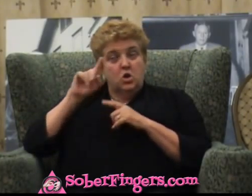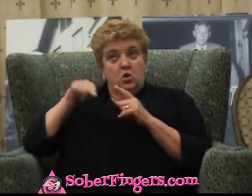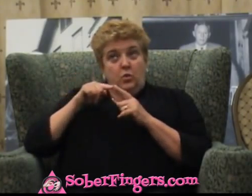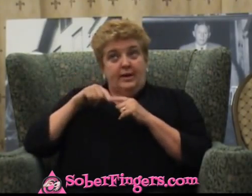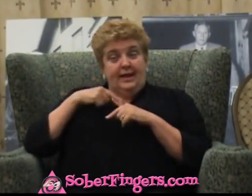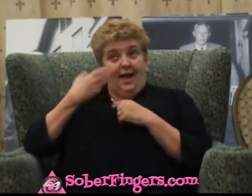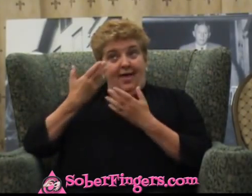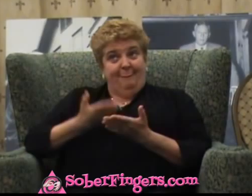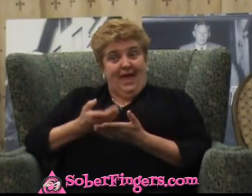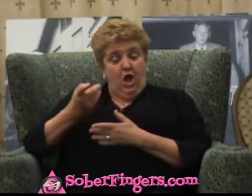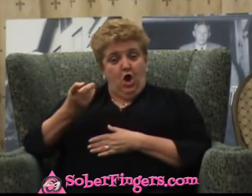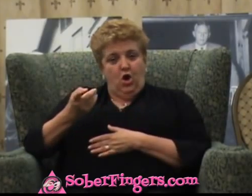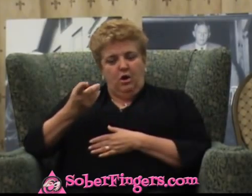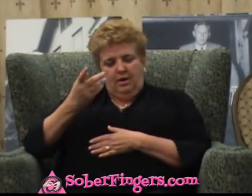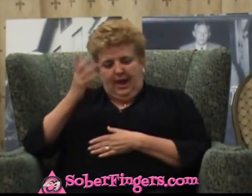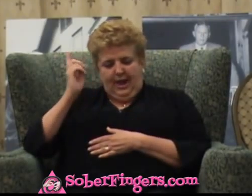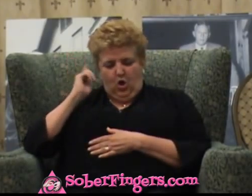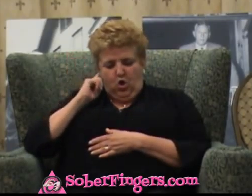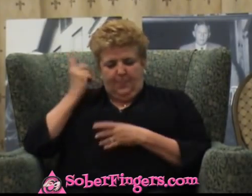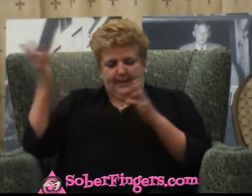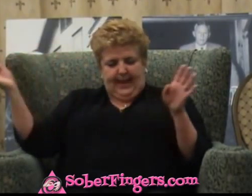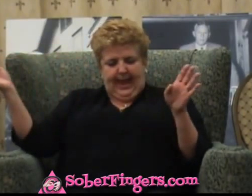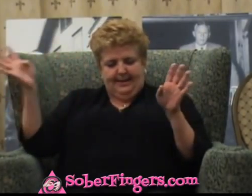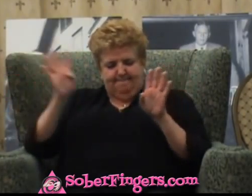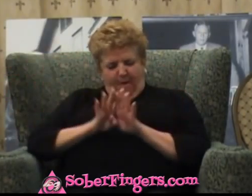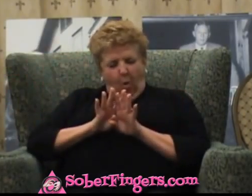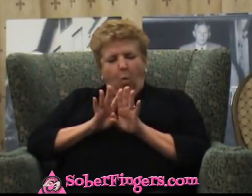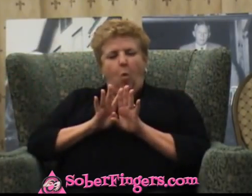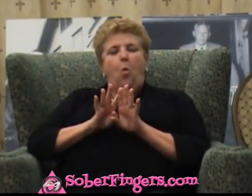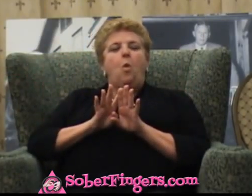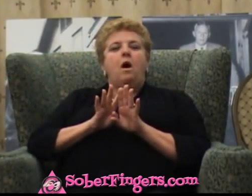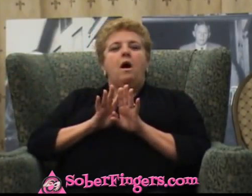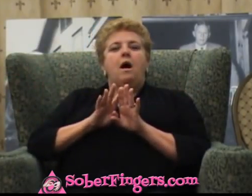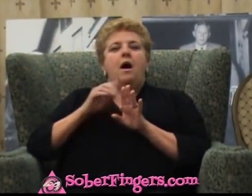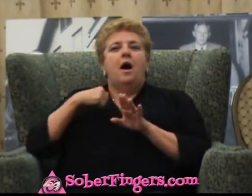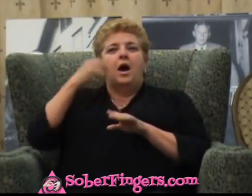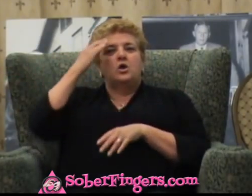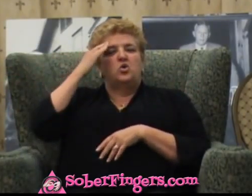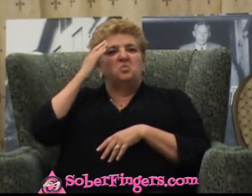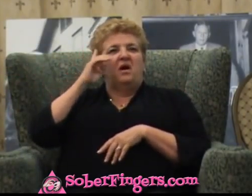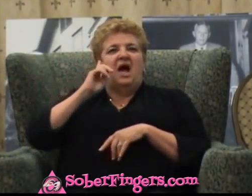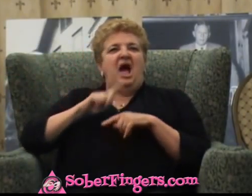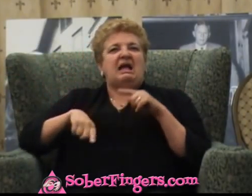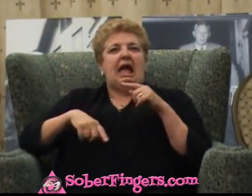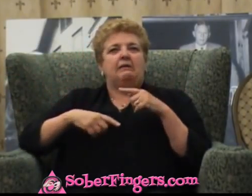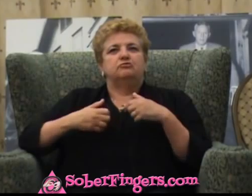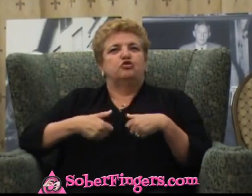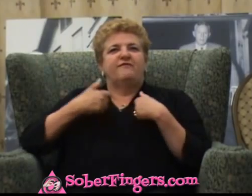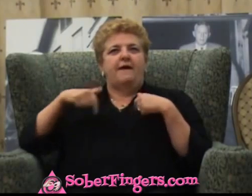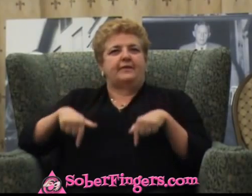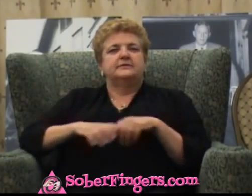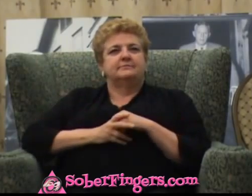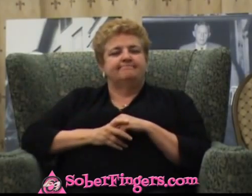heard that gate slam that I was never going to make it. I can't do that. I'm not like